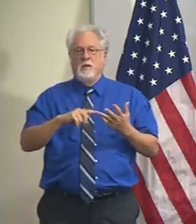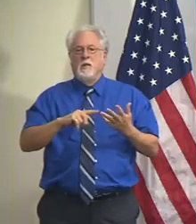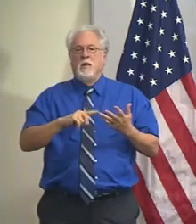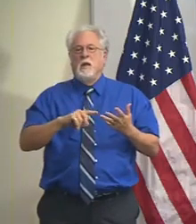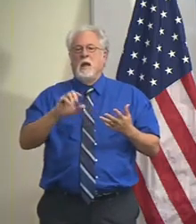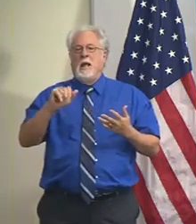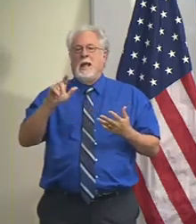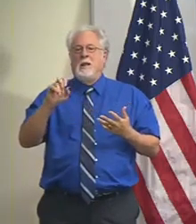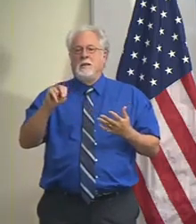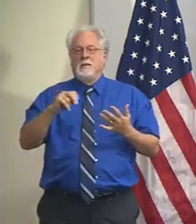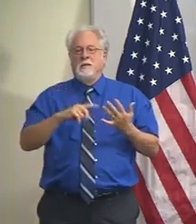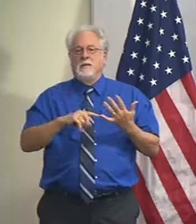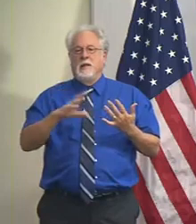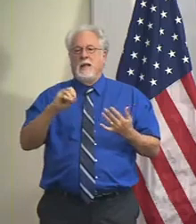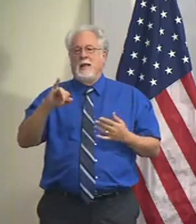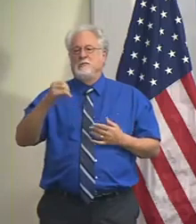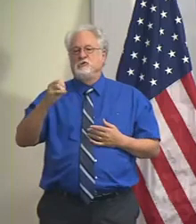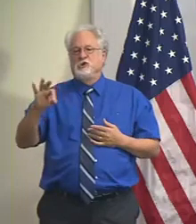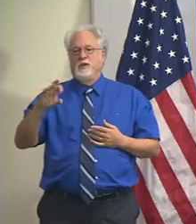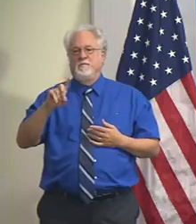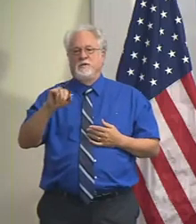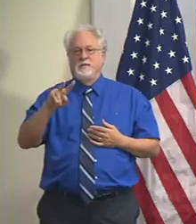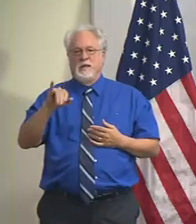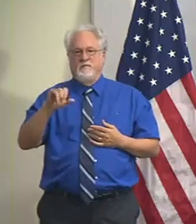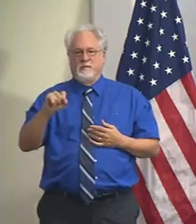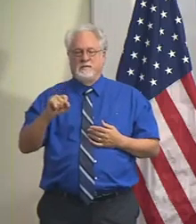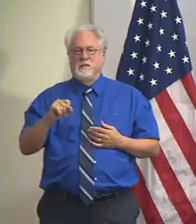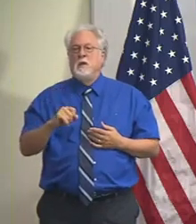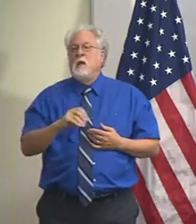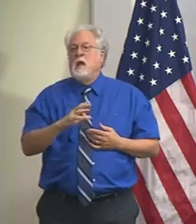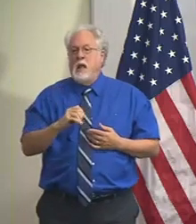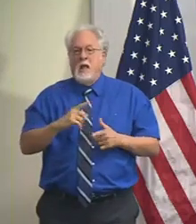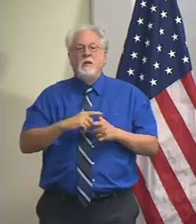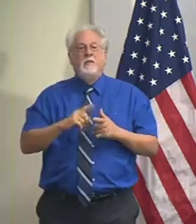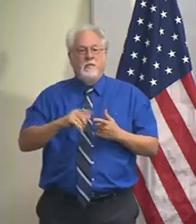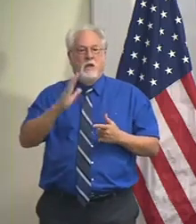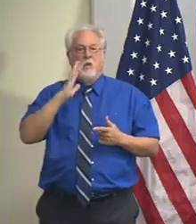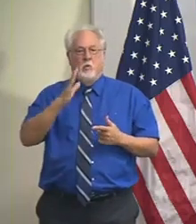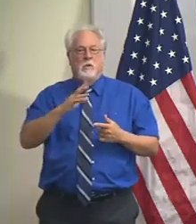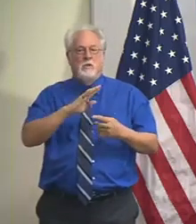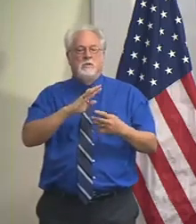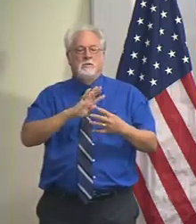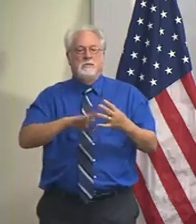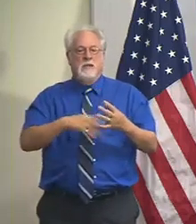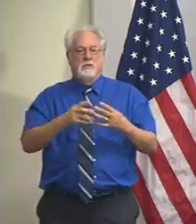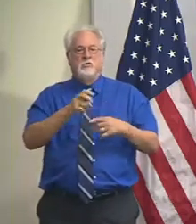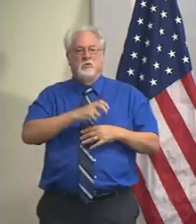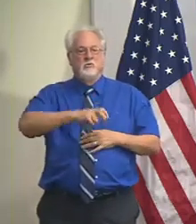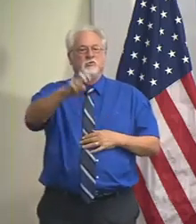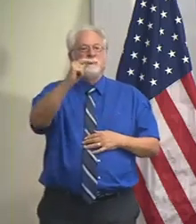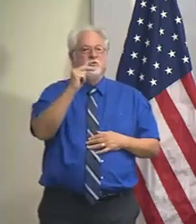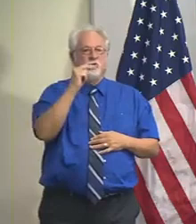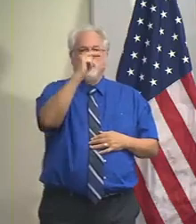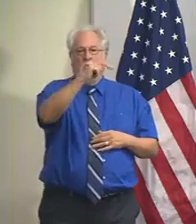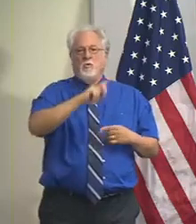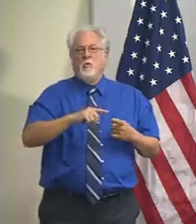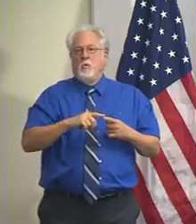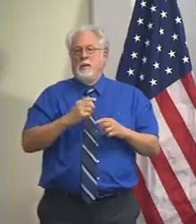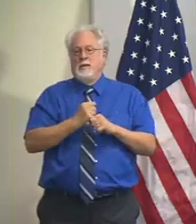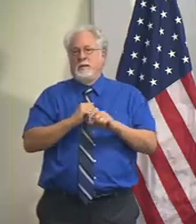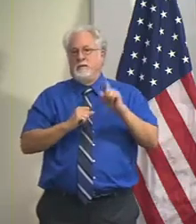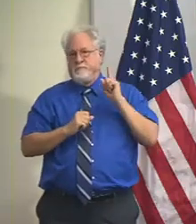also Allen and Jefferson Davis. And then we will be scheduling trips north as soon as we can get